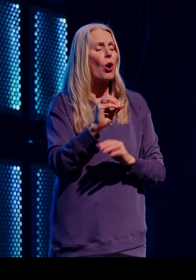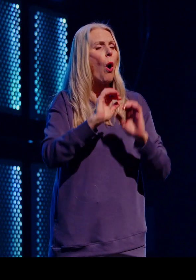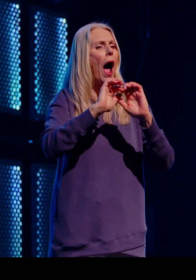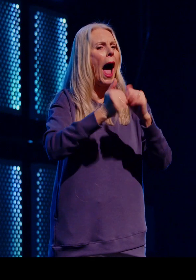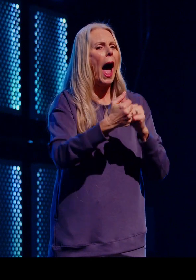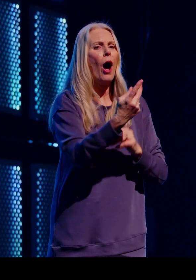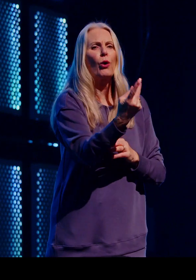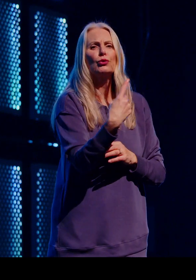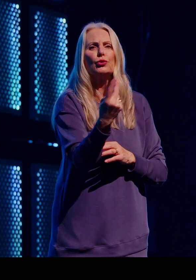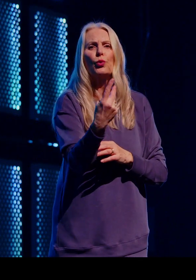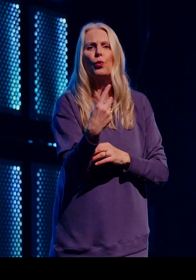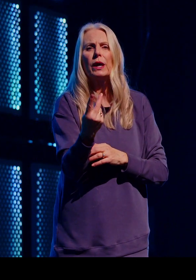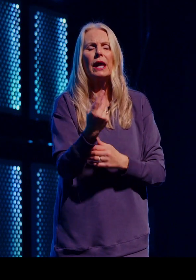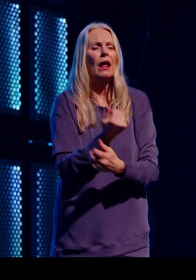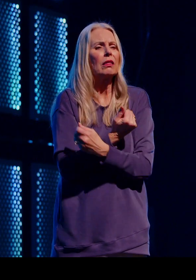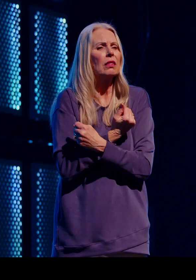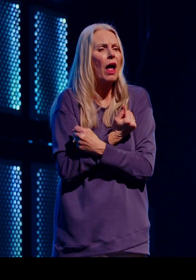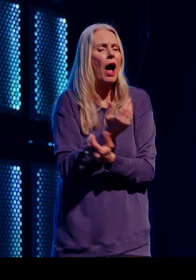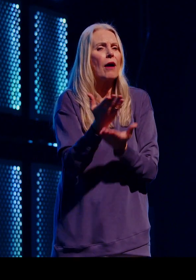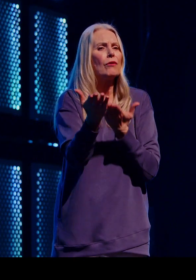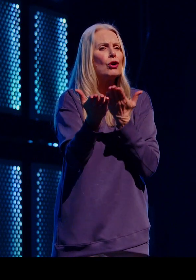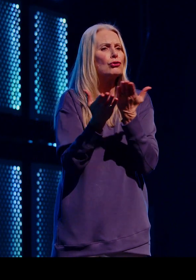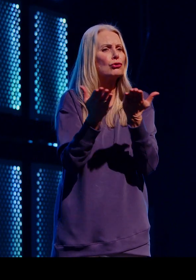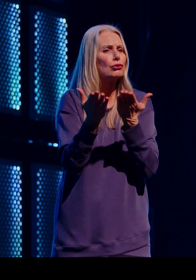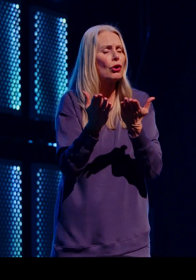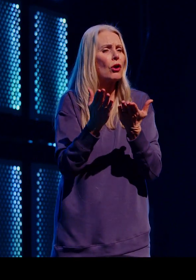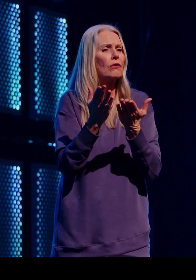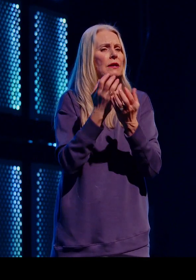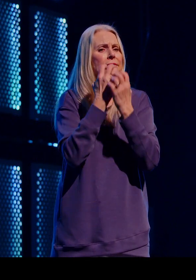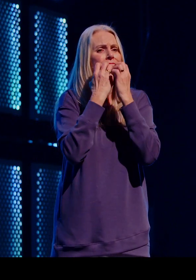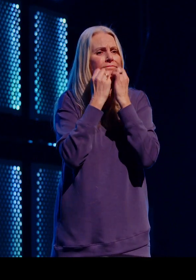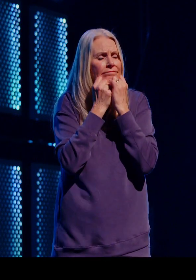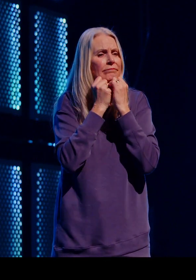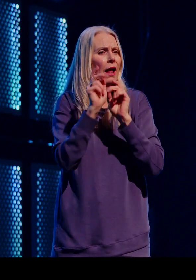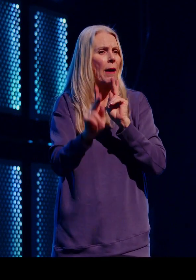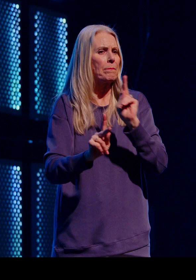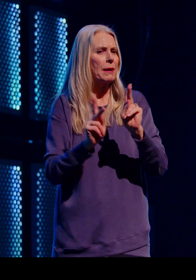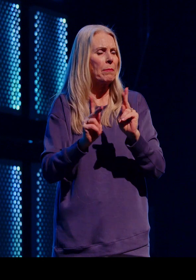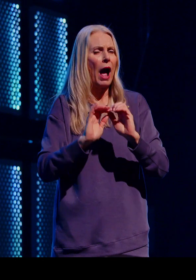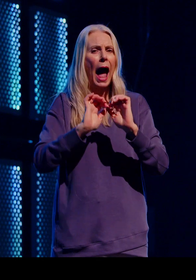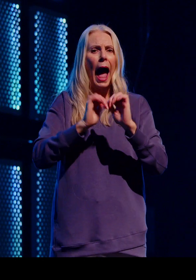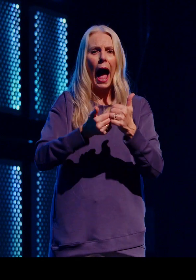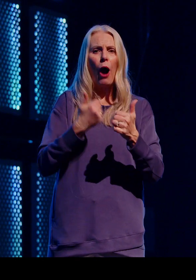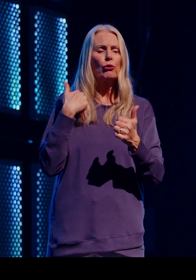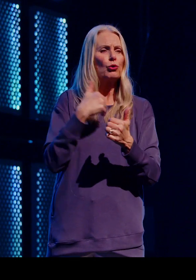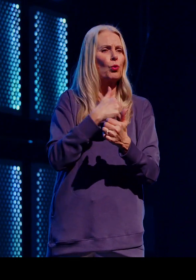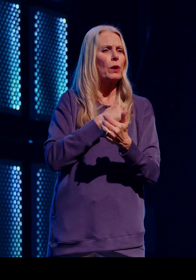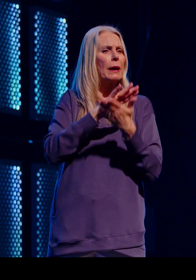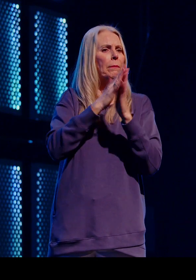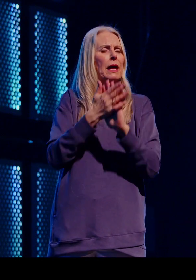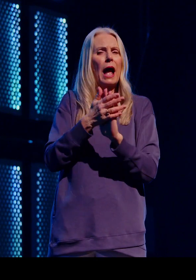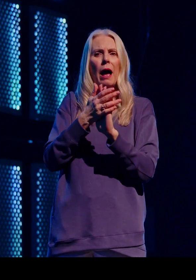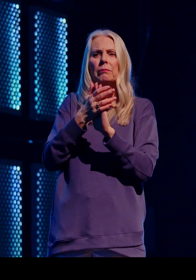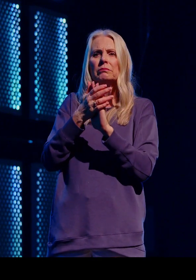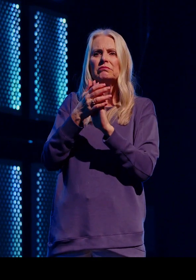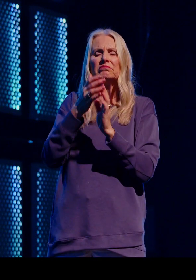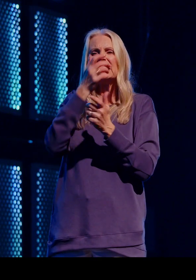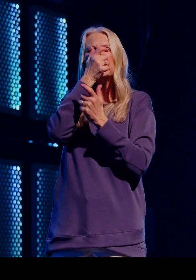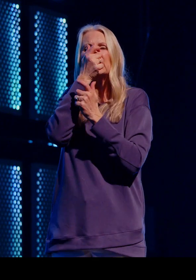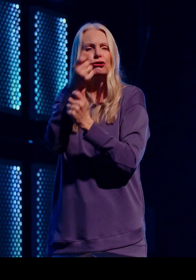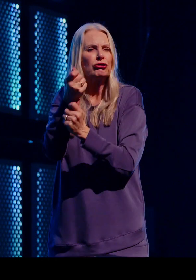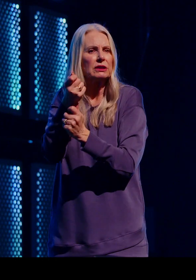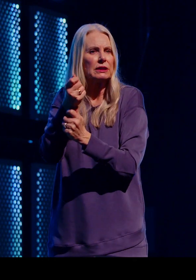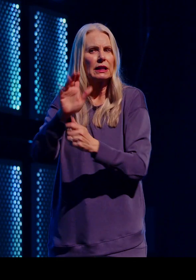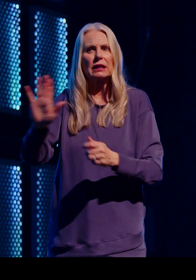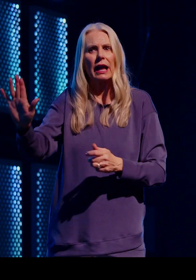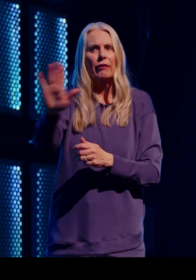people? How do we love people? How do we care for people? How can we invest into the interest of other people? Humble love is about asking